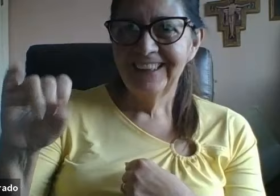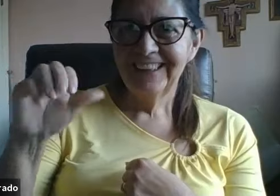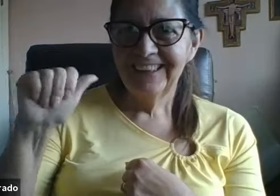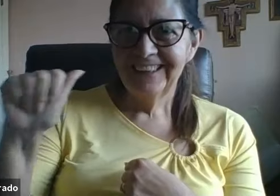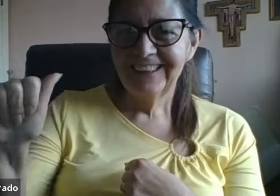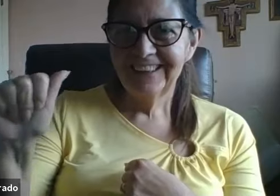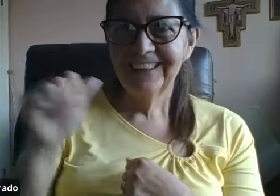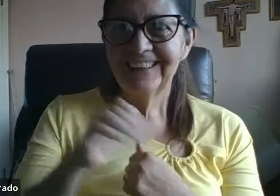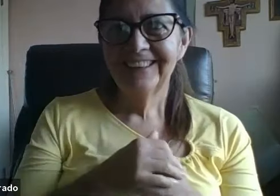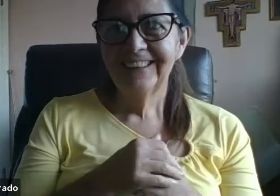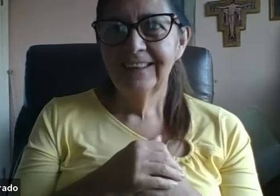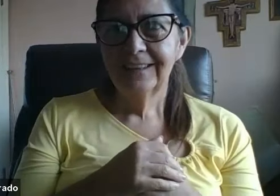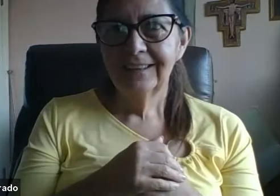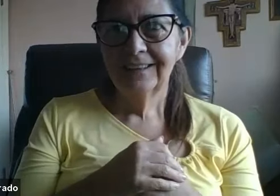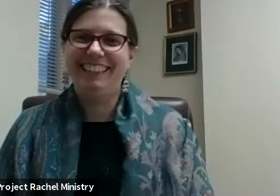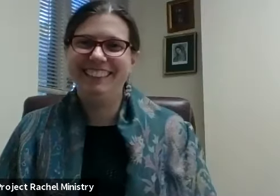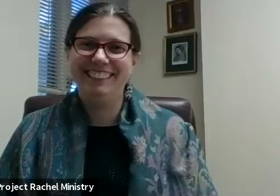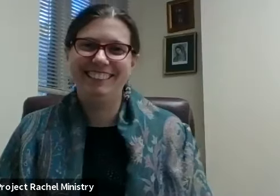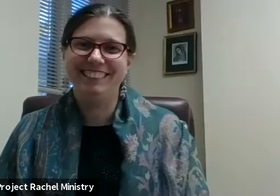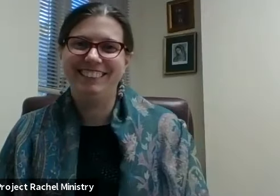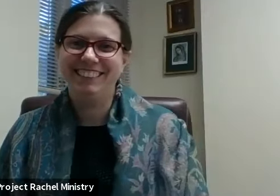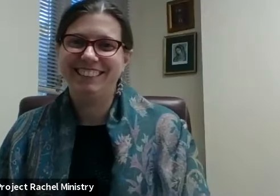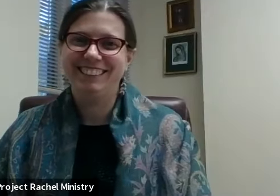under the bus. Yeah. Yeah.